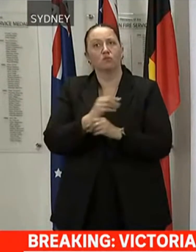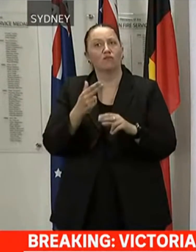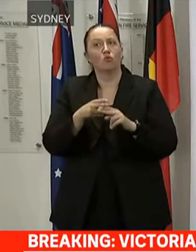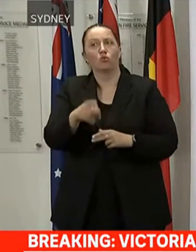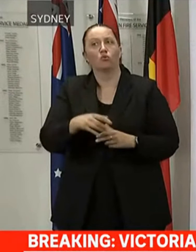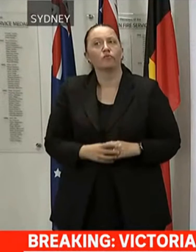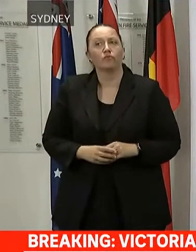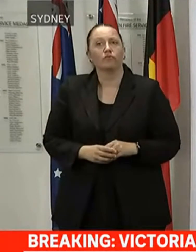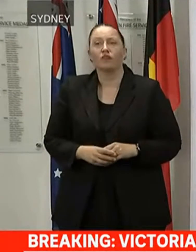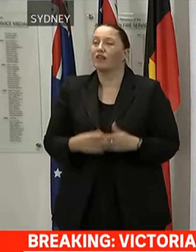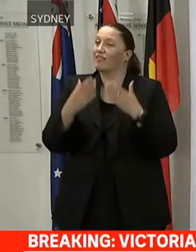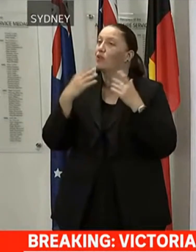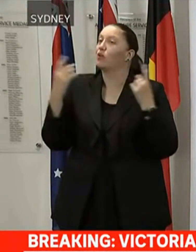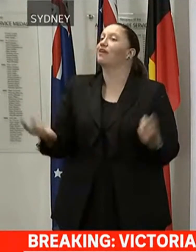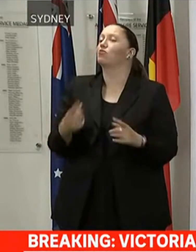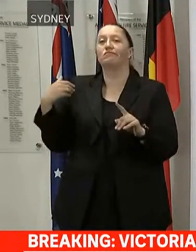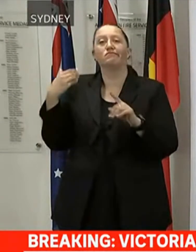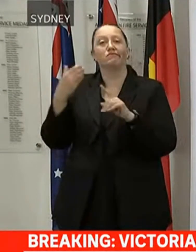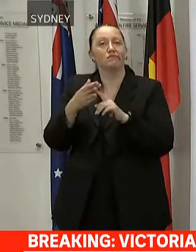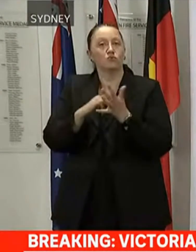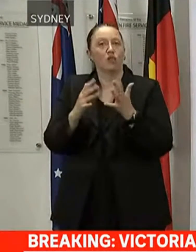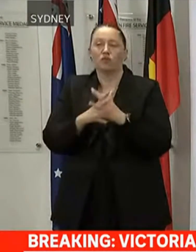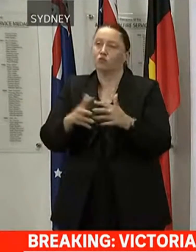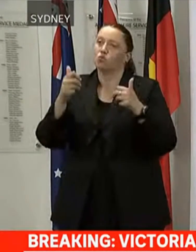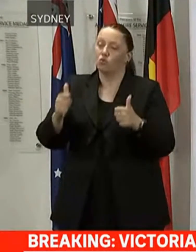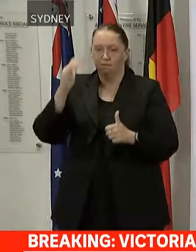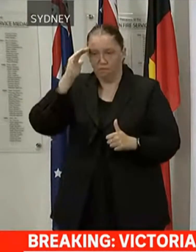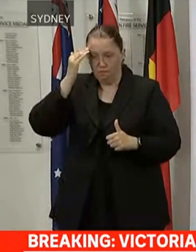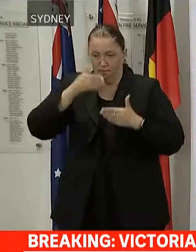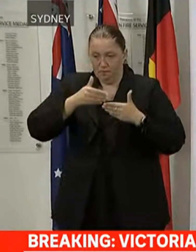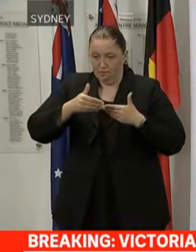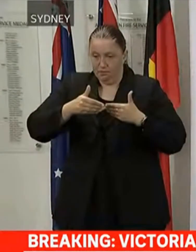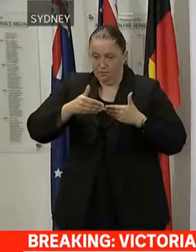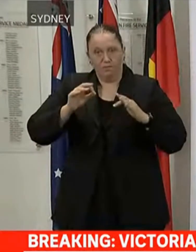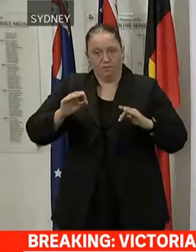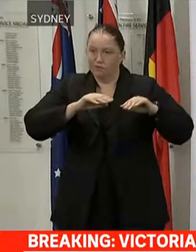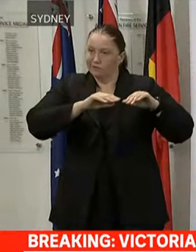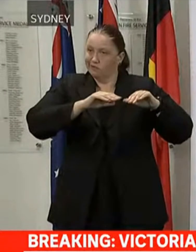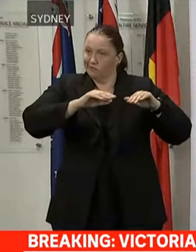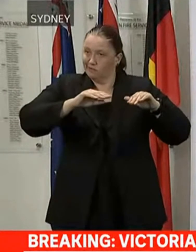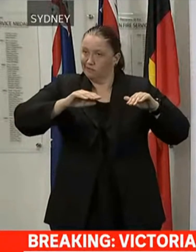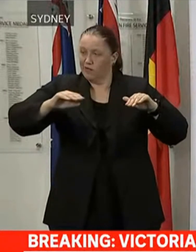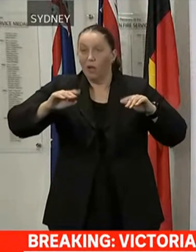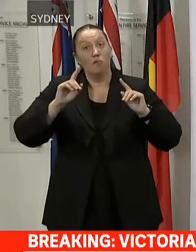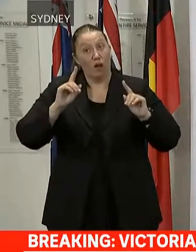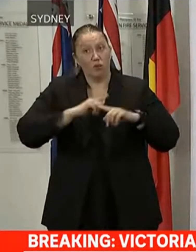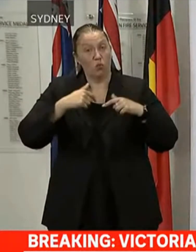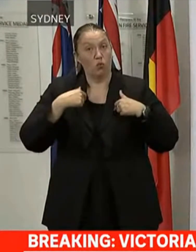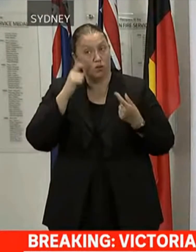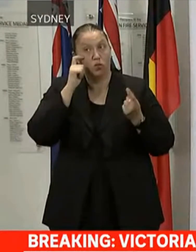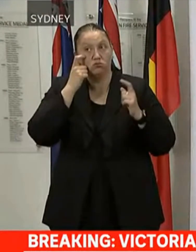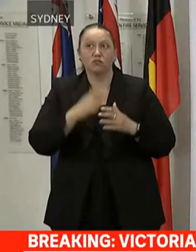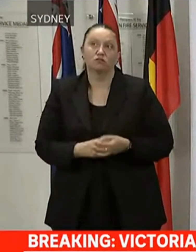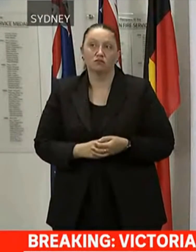to date. New South Wales continues to hold the line, but what concerns me, what concerns our